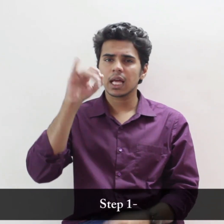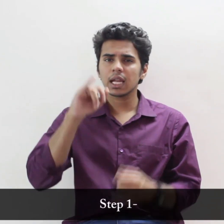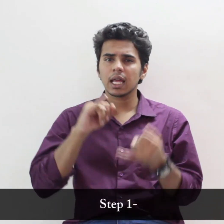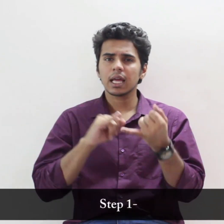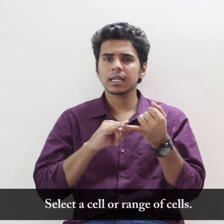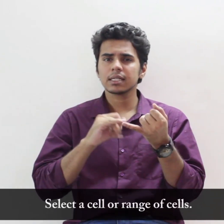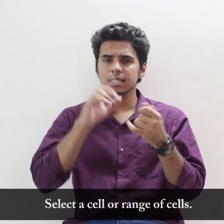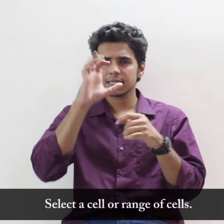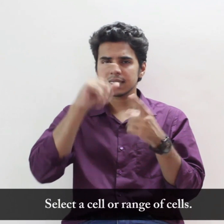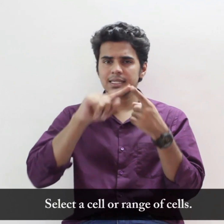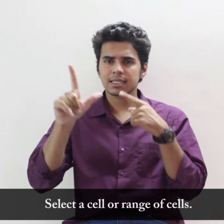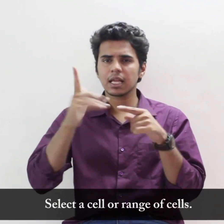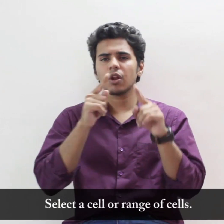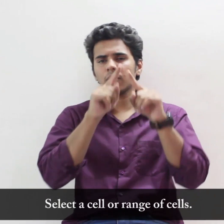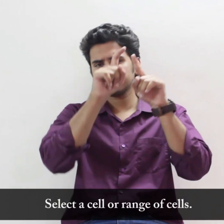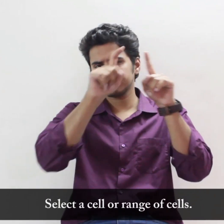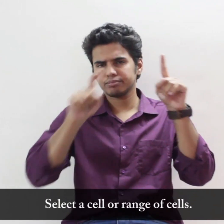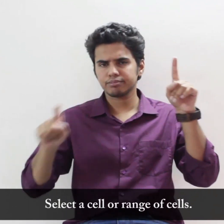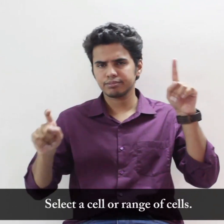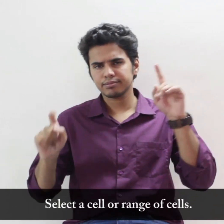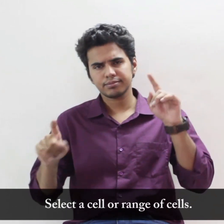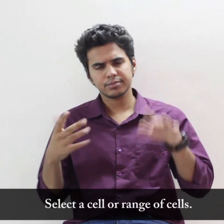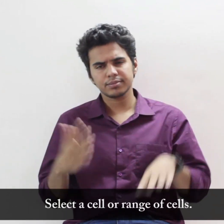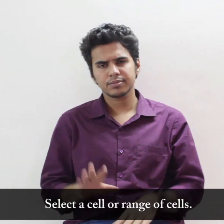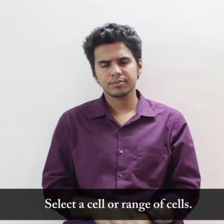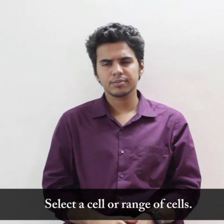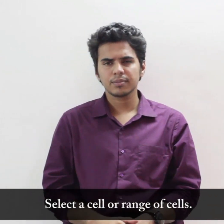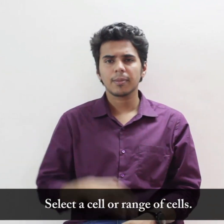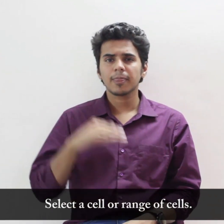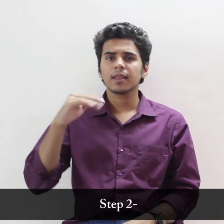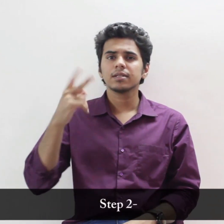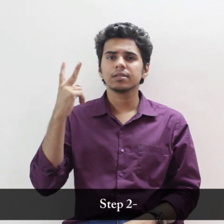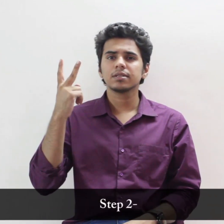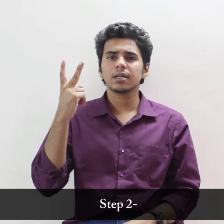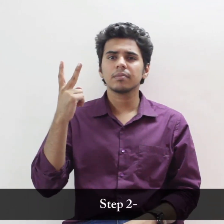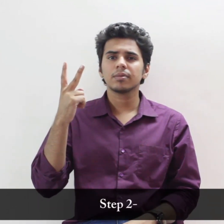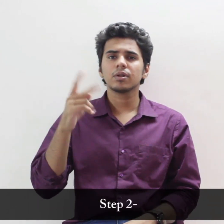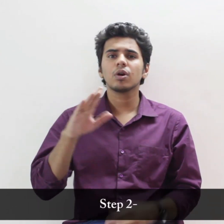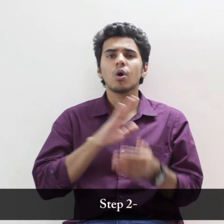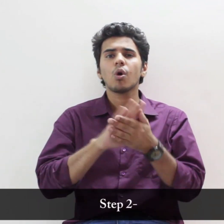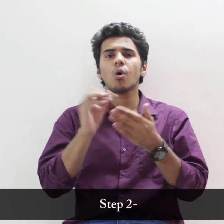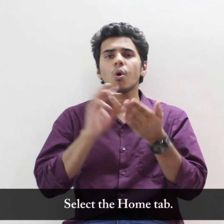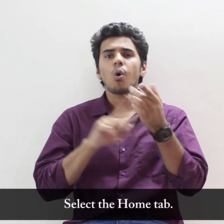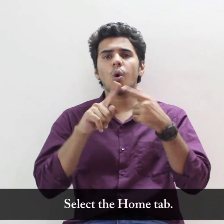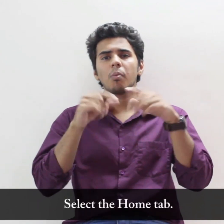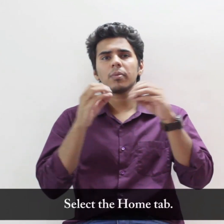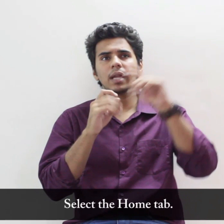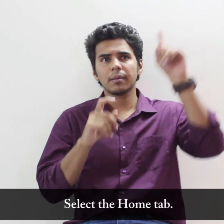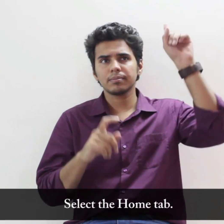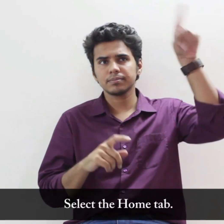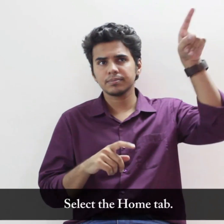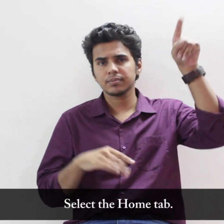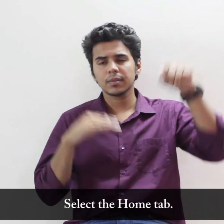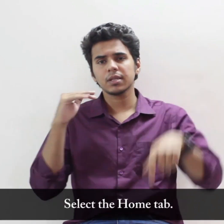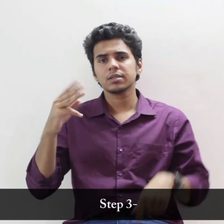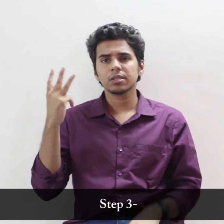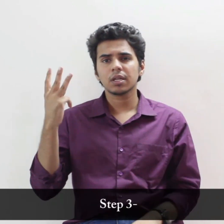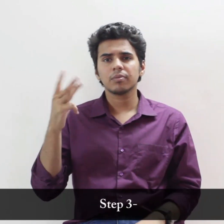Step 1. Select a cell or range of cells. Step 2. Select the Home tab. Step 3. Click the